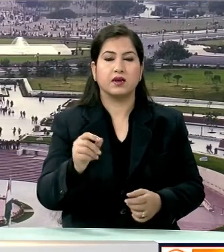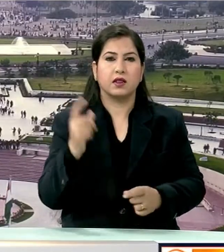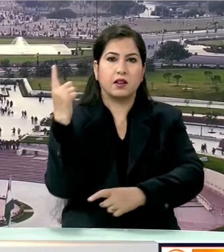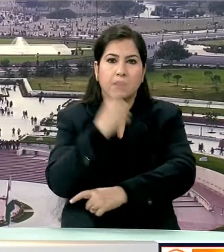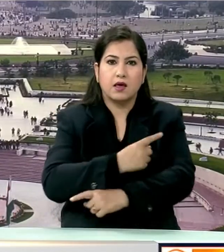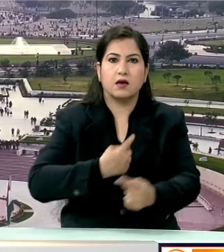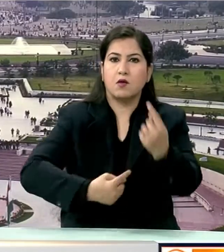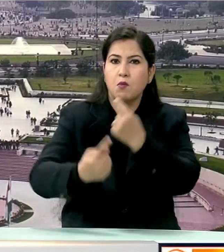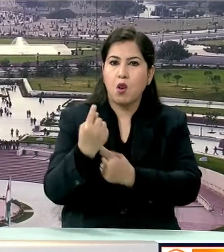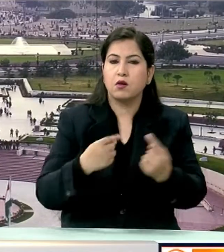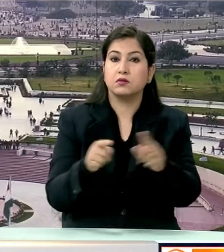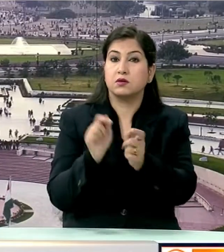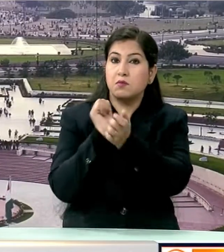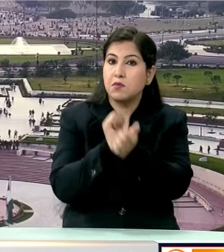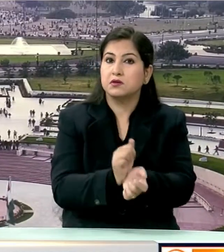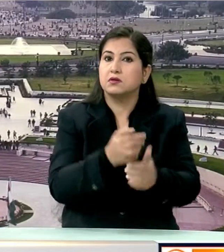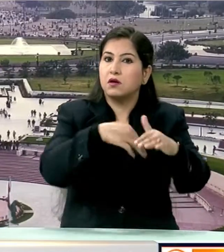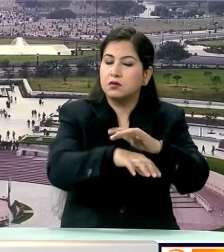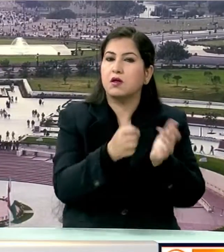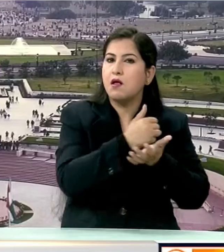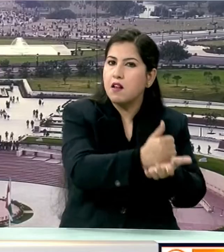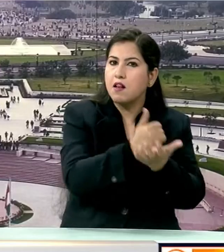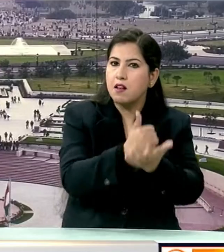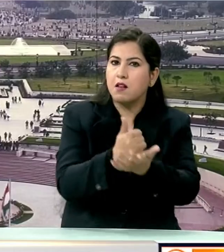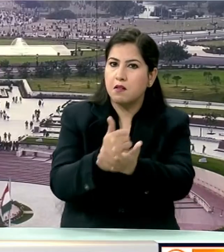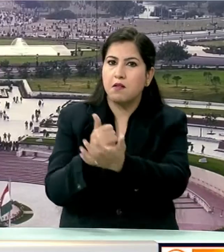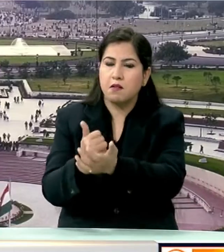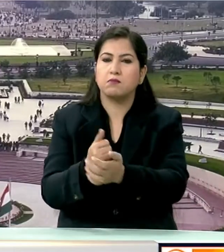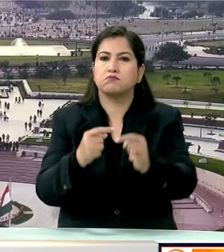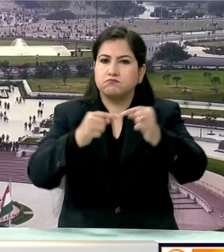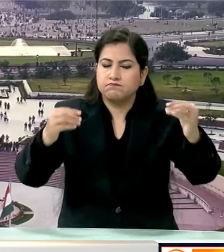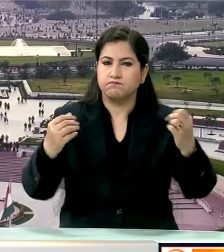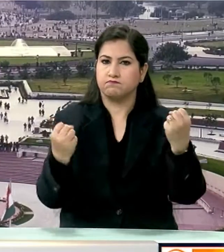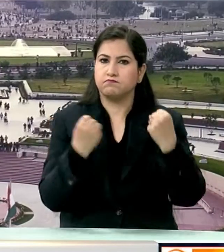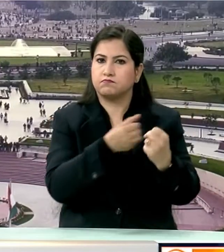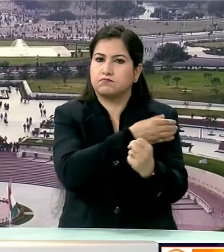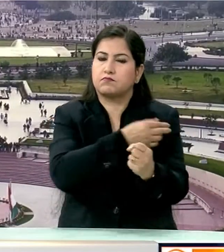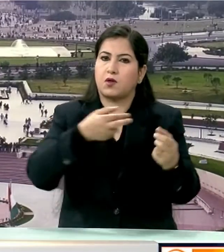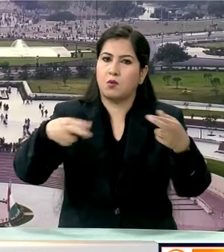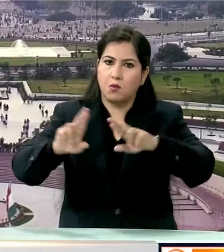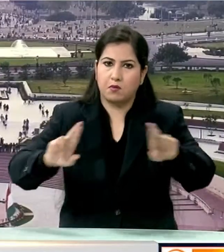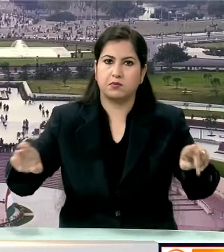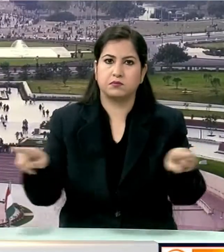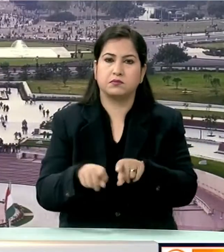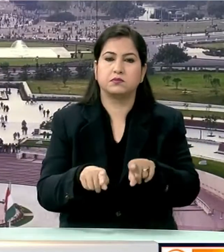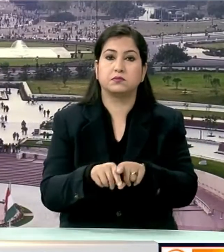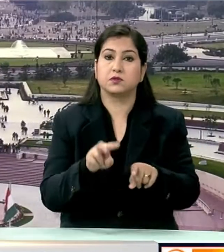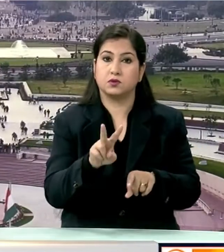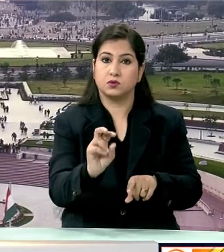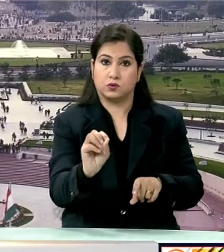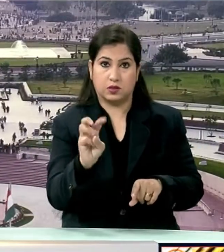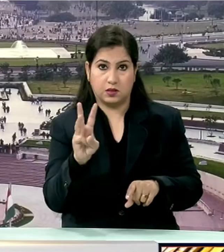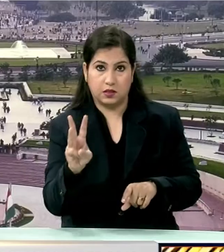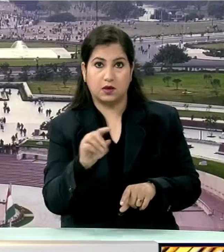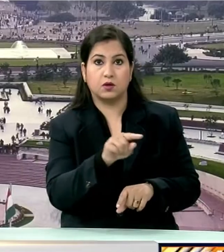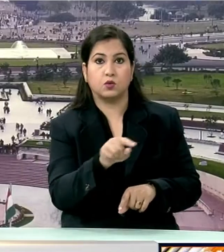political prison in a judicial maneuver to neutralize the possibility of his return to power. President from